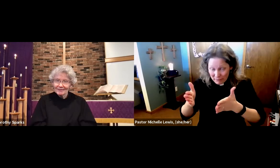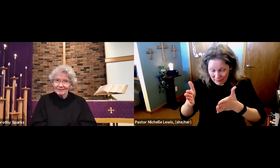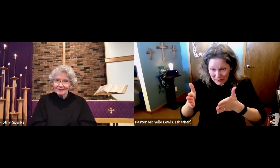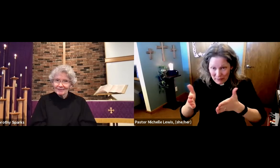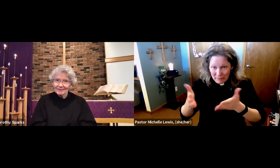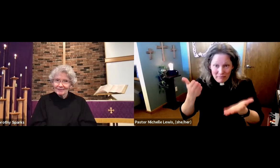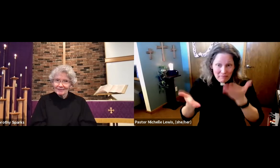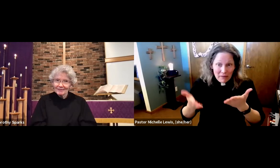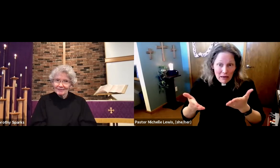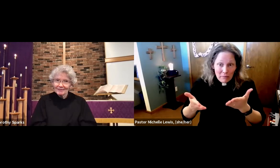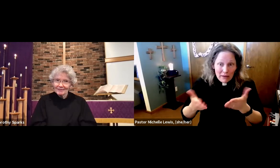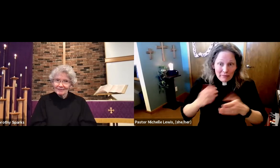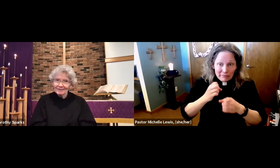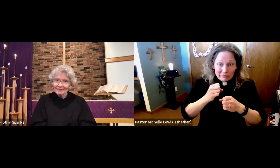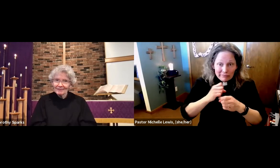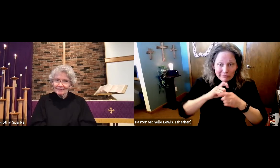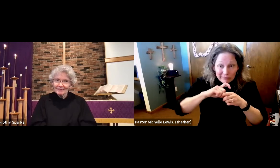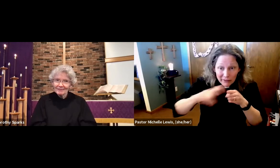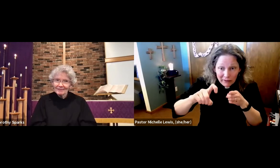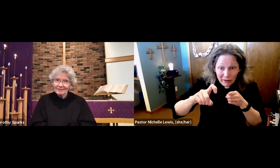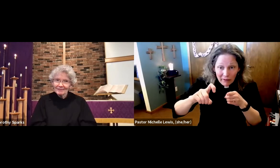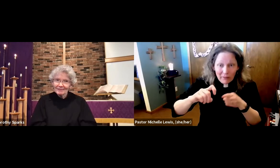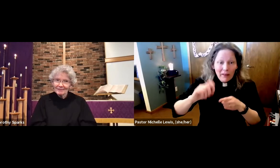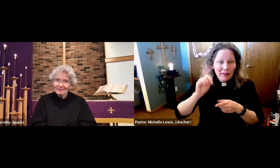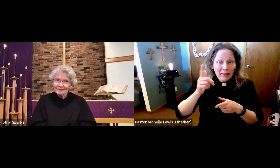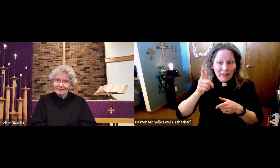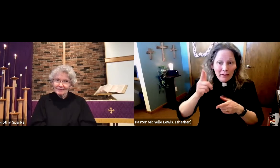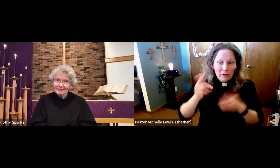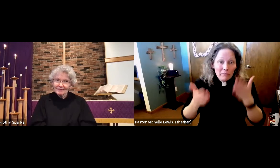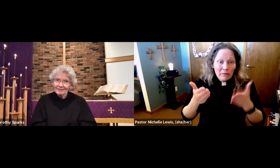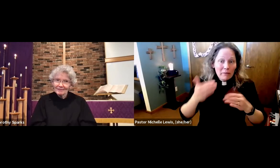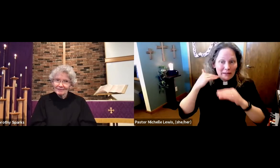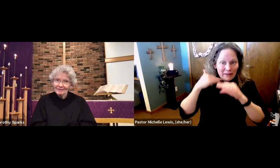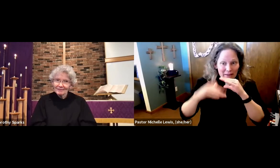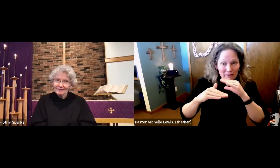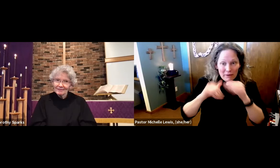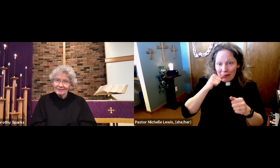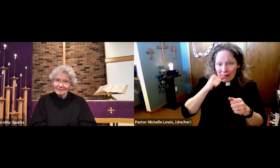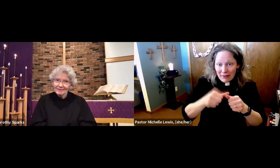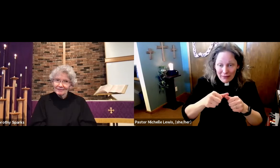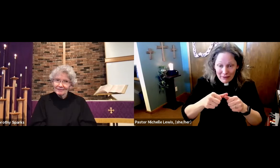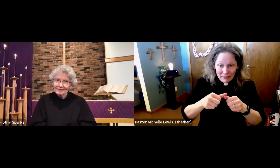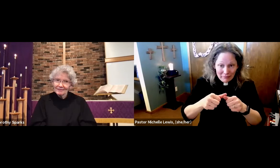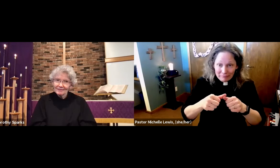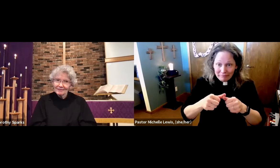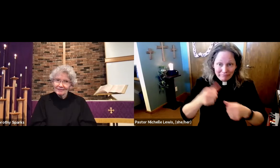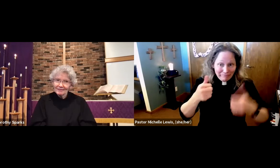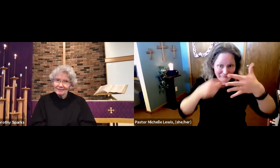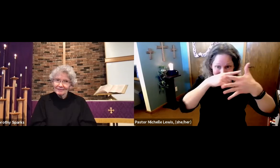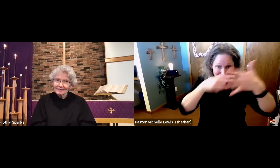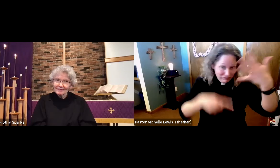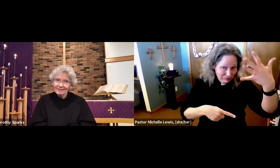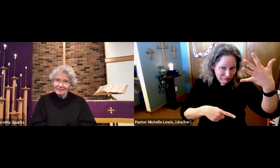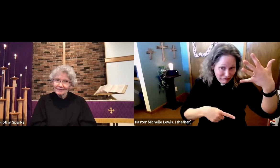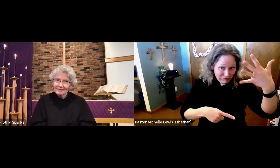And you might do that by texting someone, or calling them, or maybe sending them